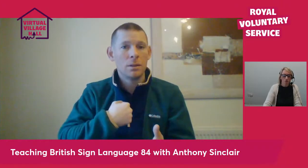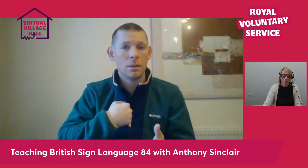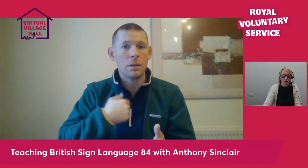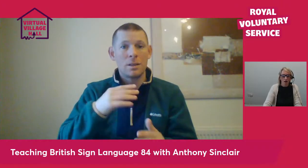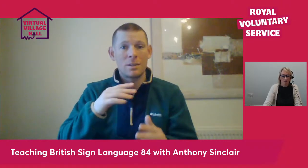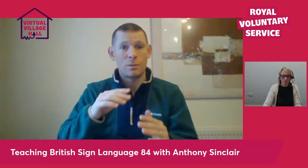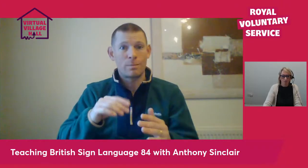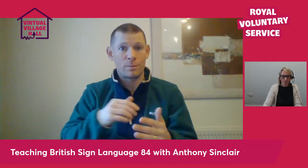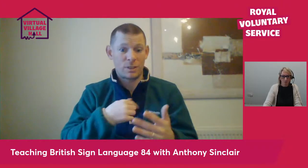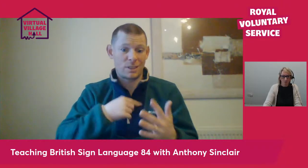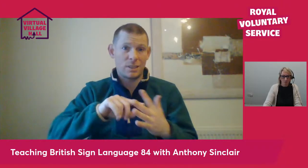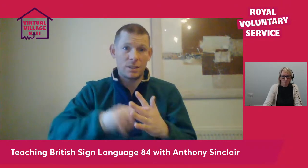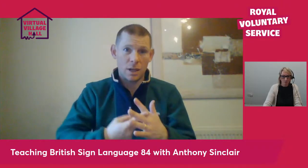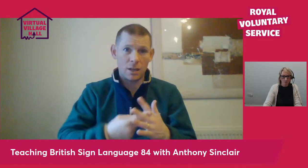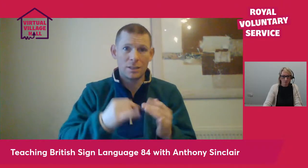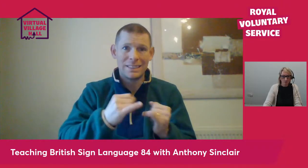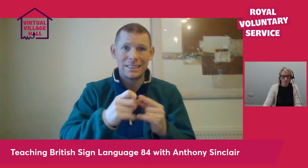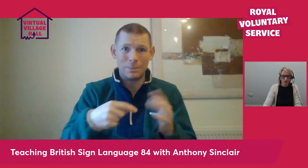doing so far.